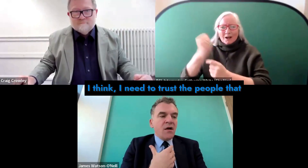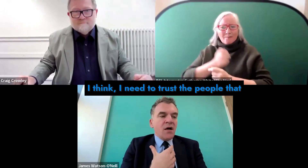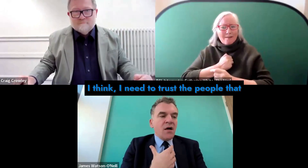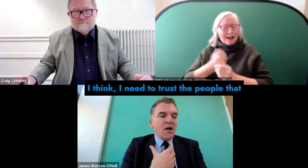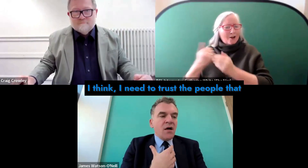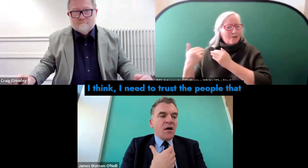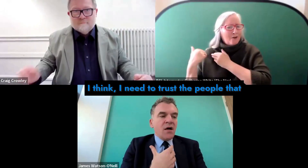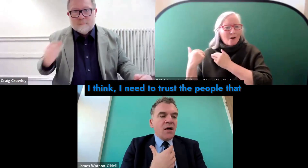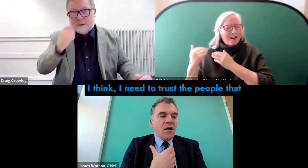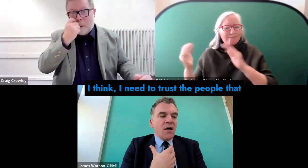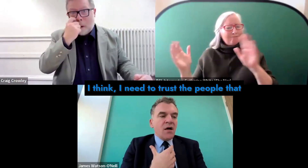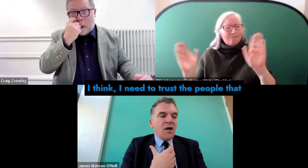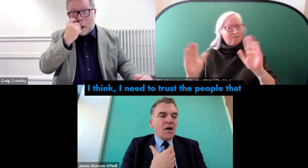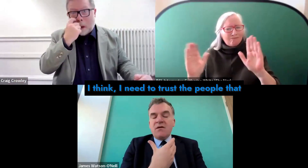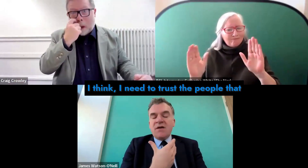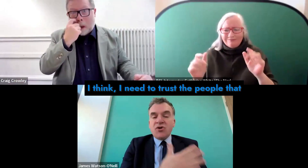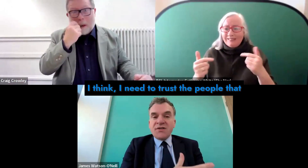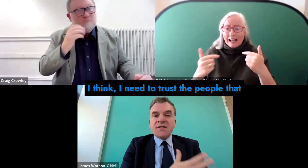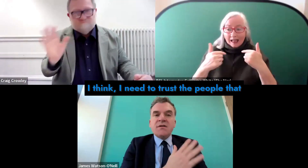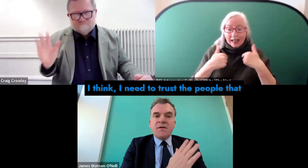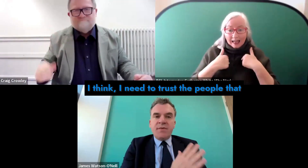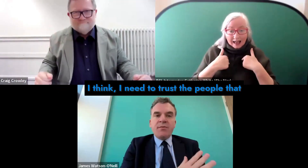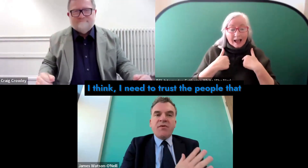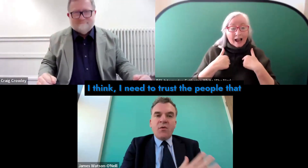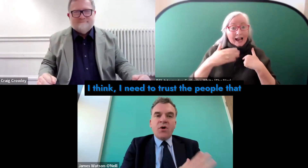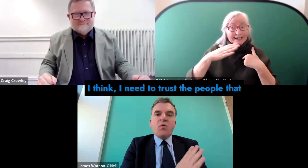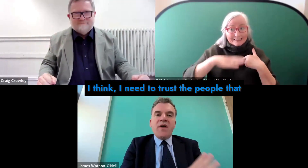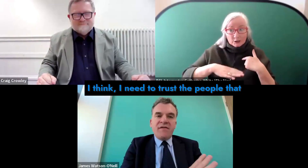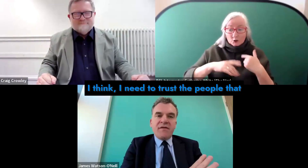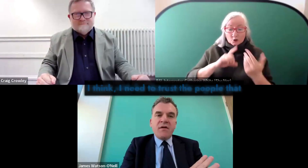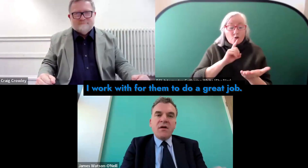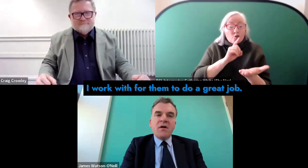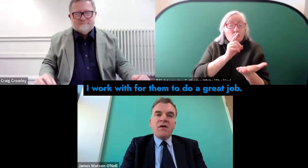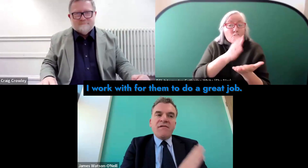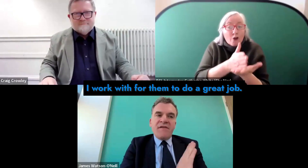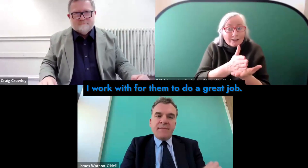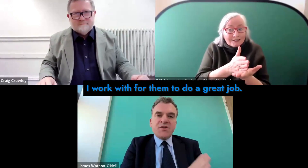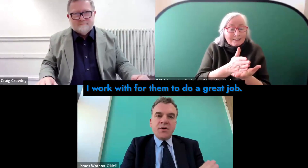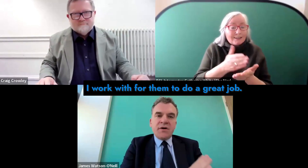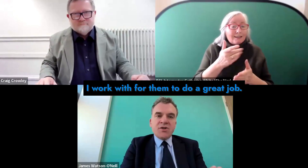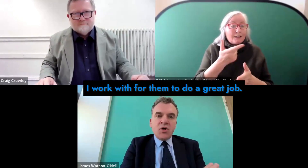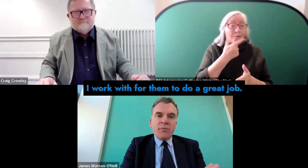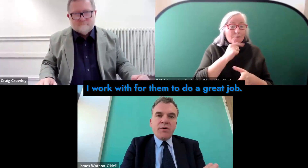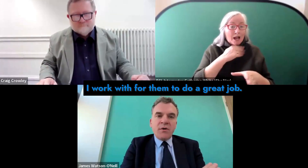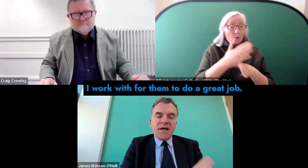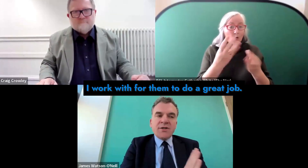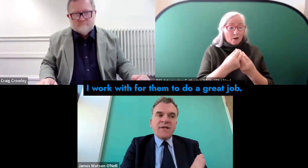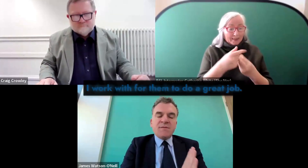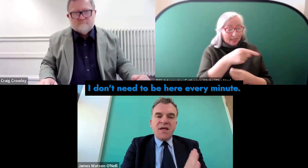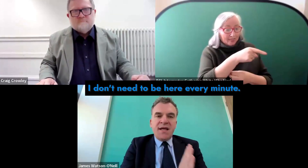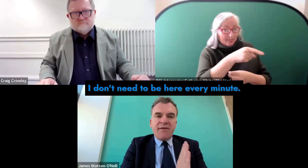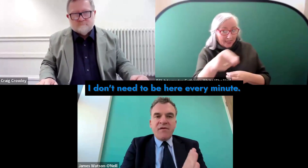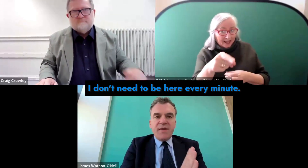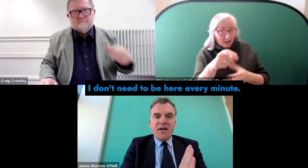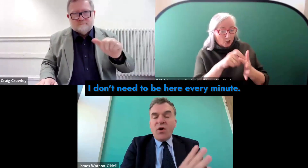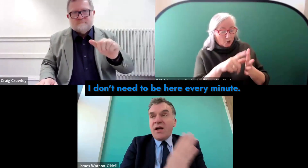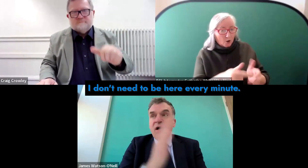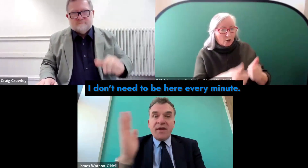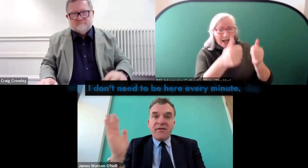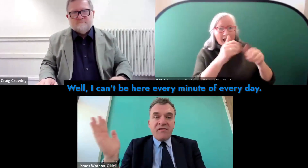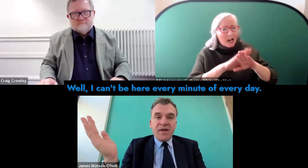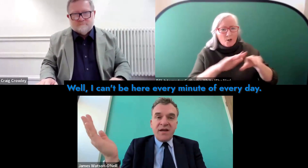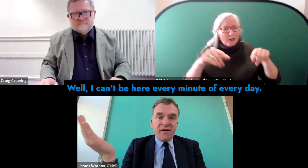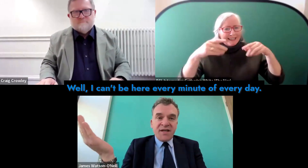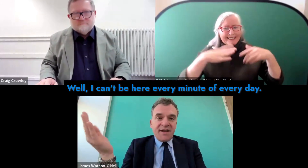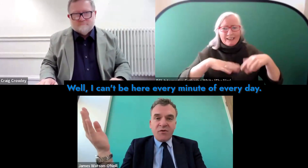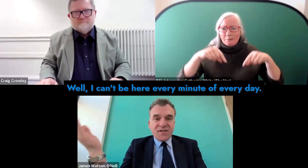I think I need to trust the people that I work with for them to do a great job. I don't need to be here every